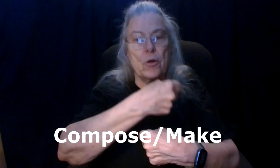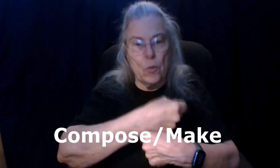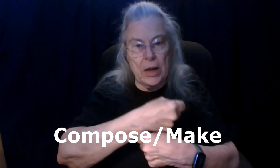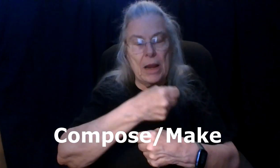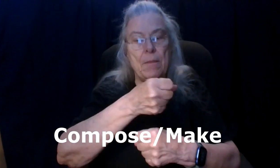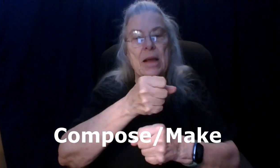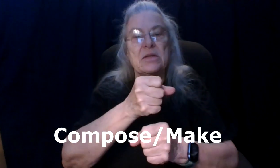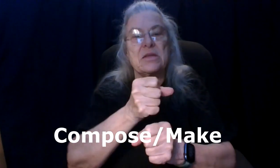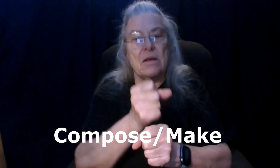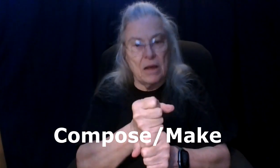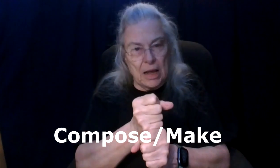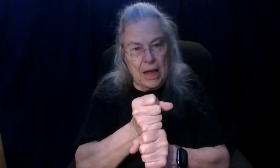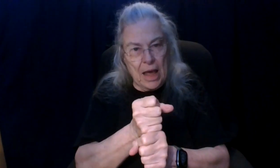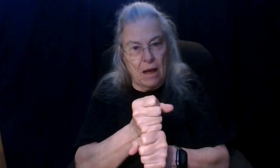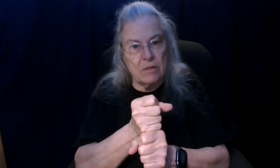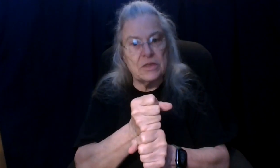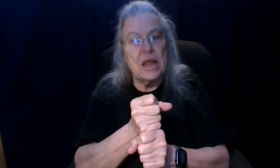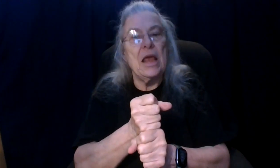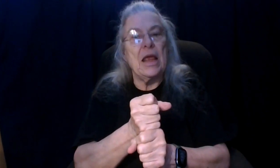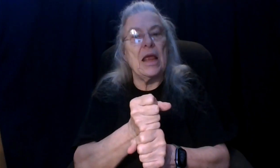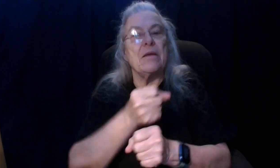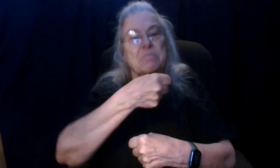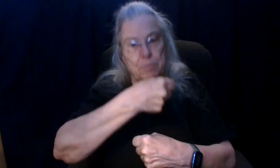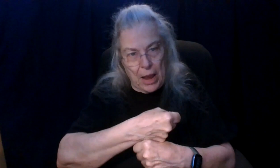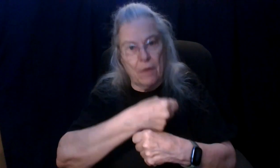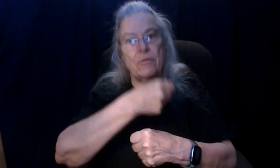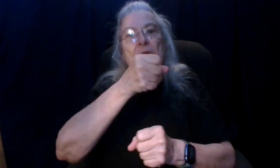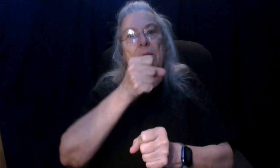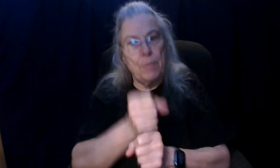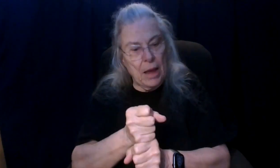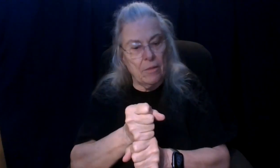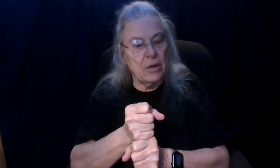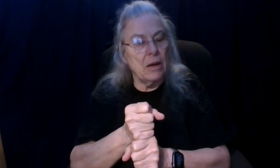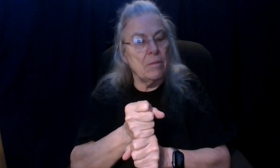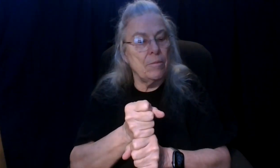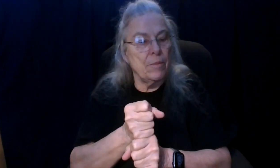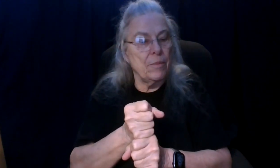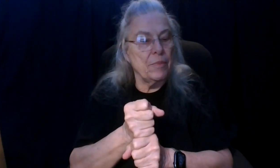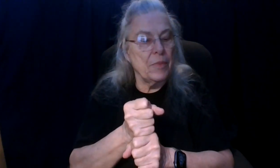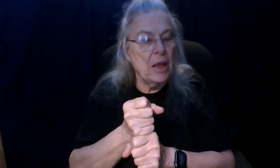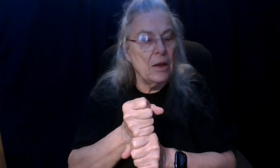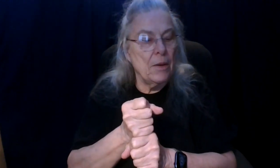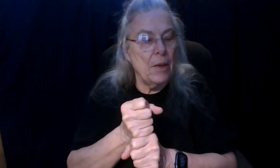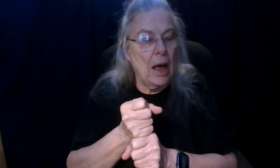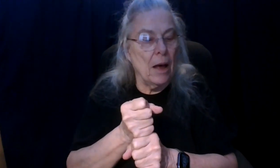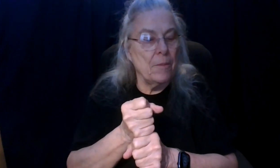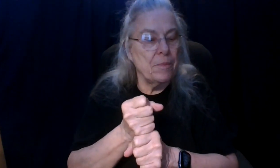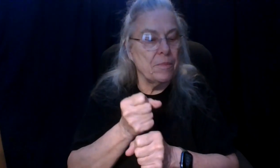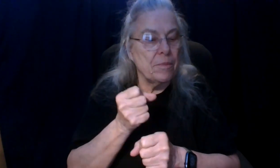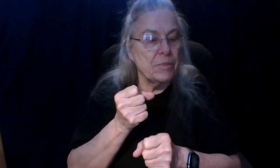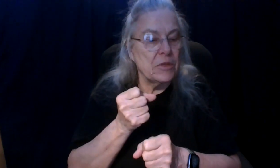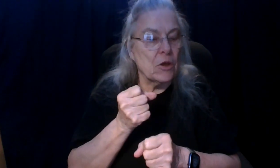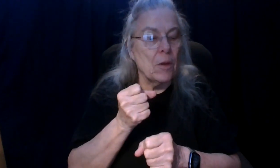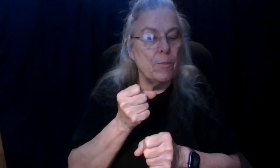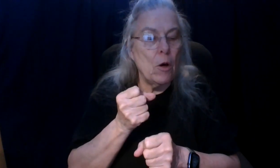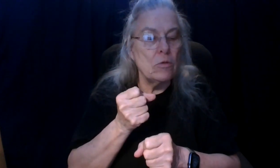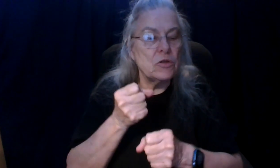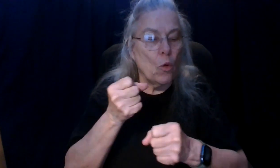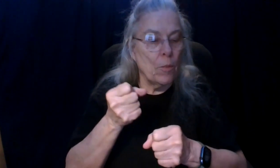he makes a house, he pounding um, to compose or make.